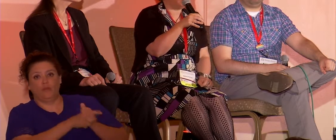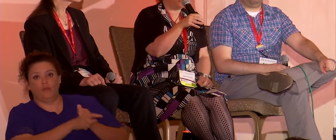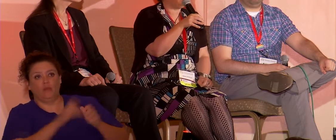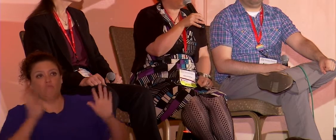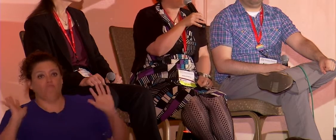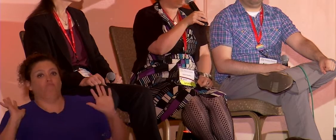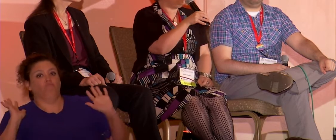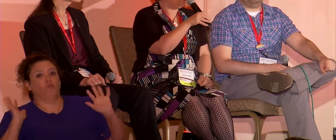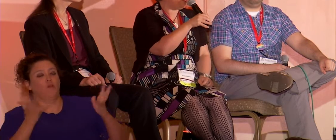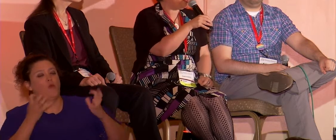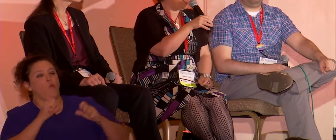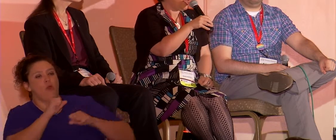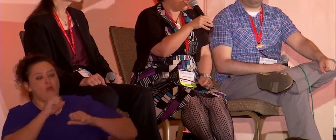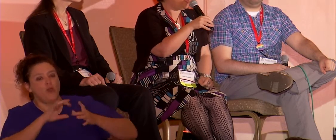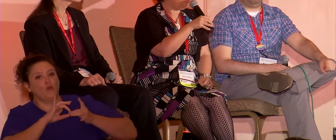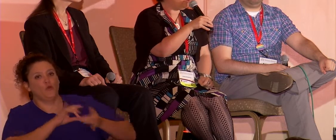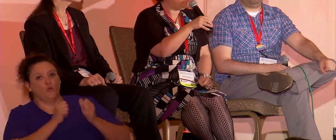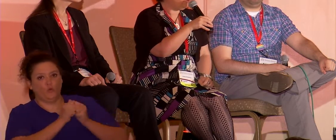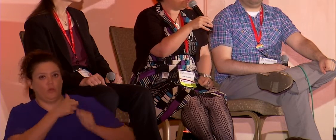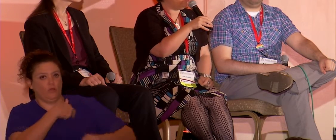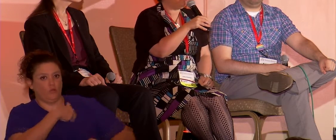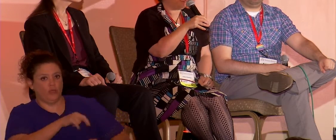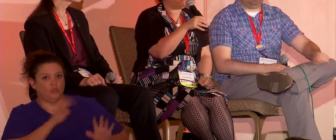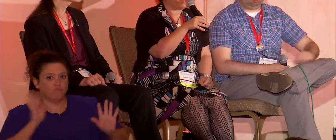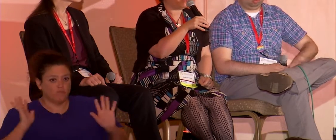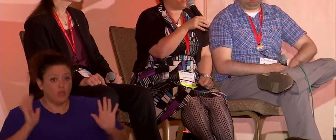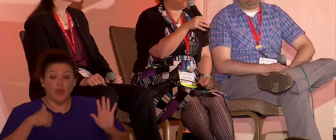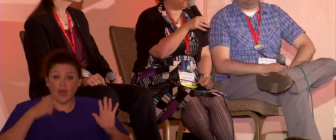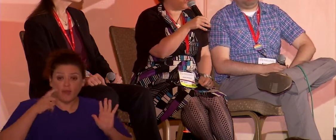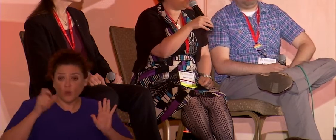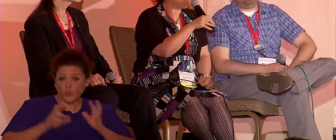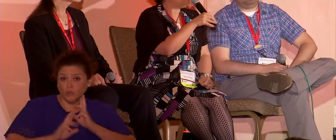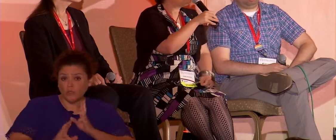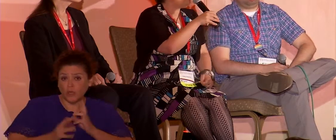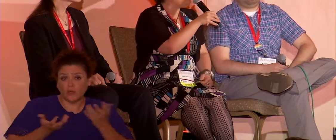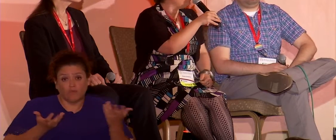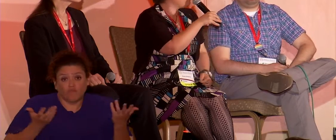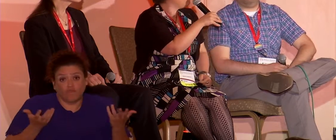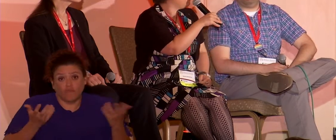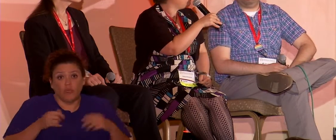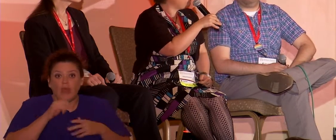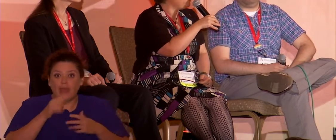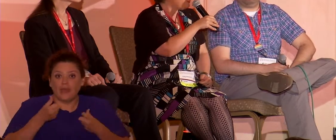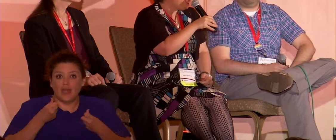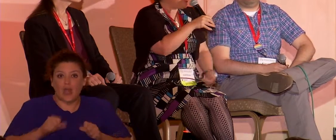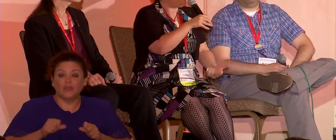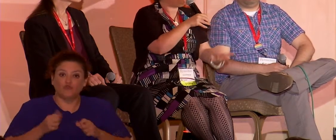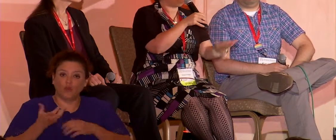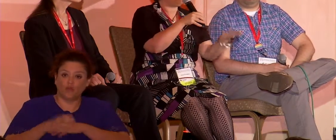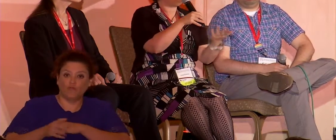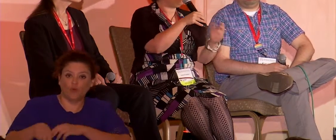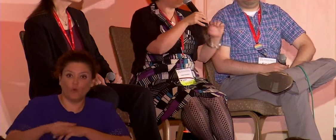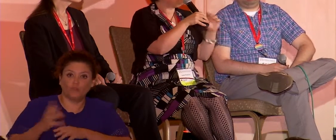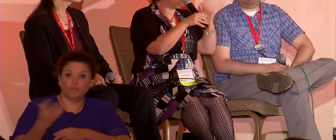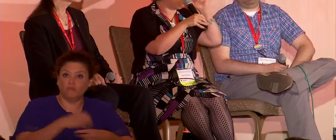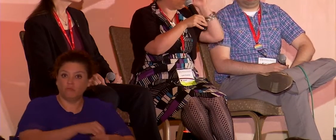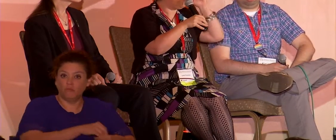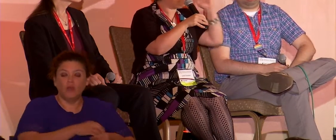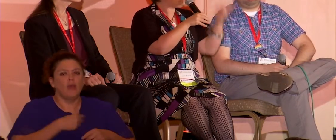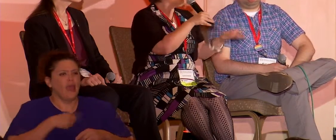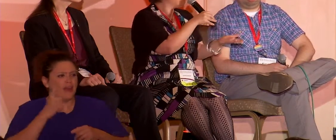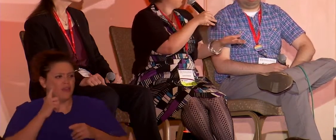They want nothing to do with it. And I think that we need to respect that and not try to pressure them into it. And I think that that's valid